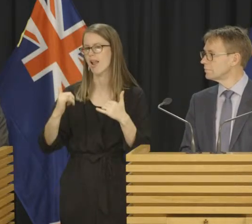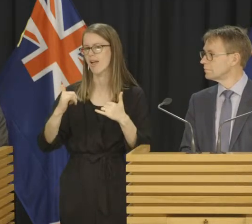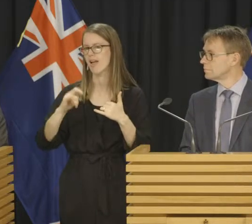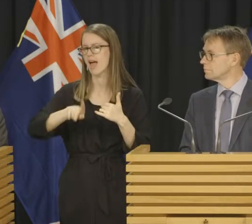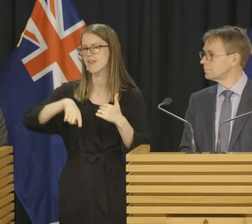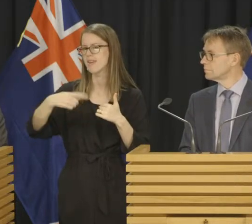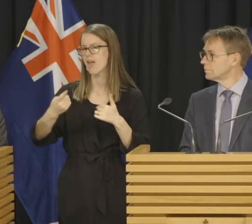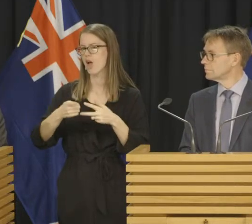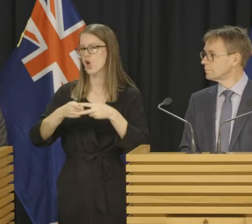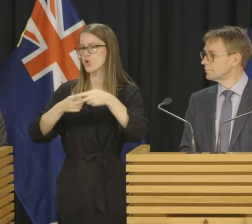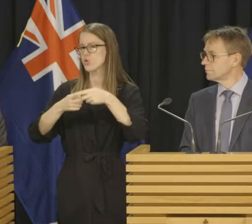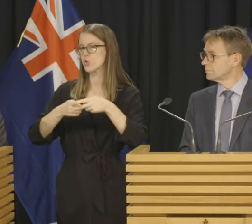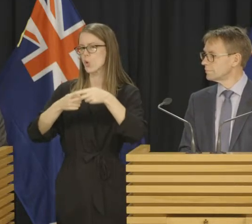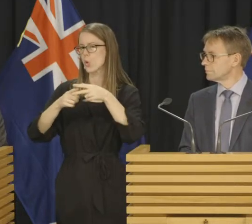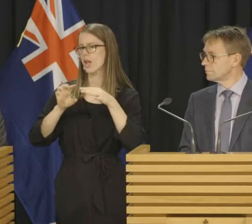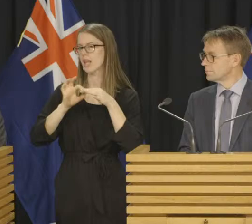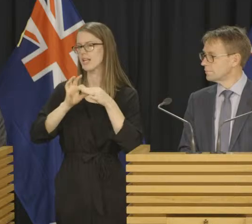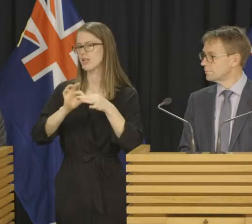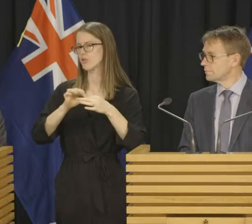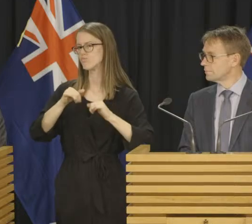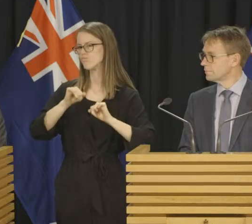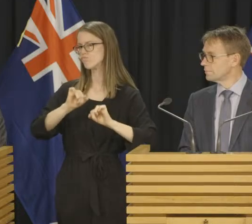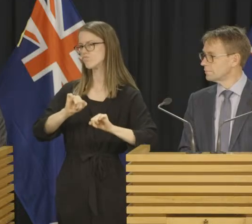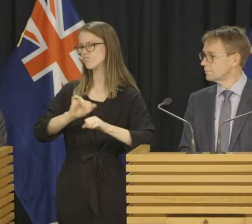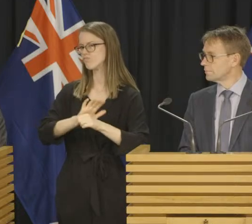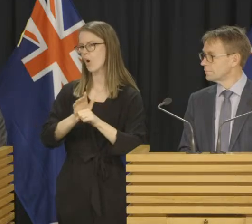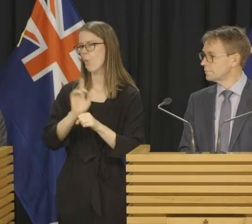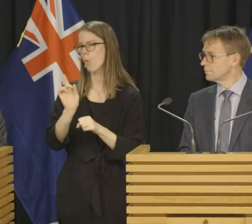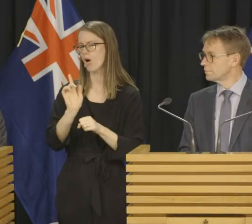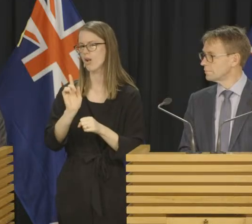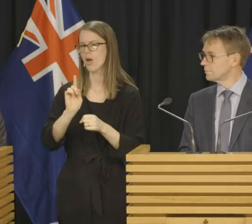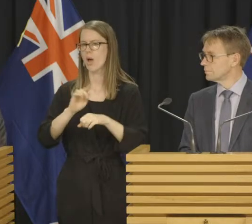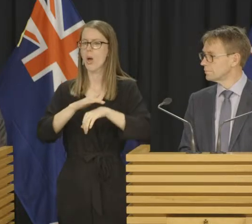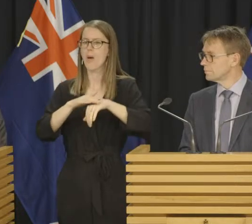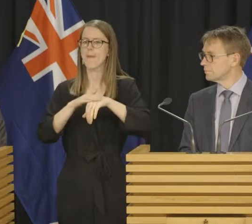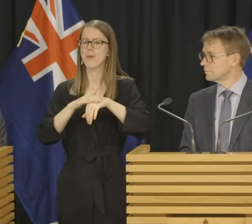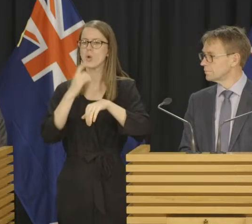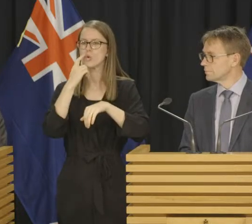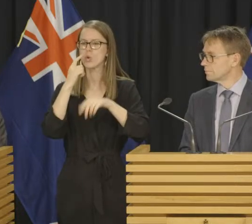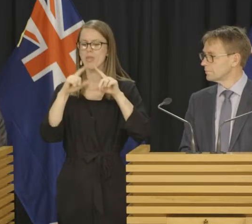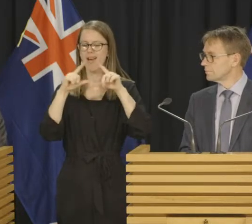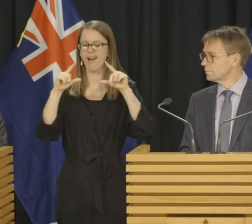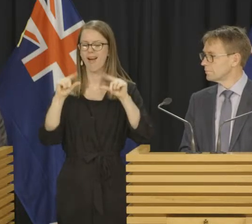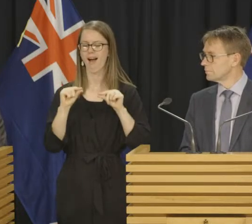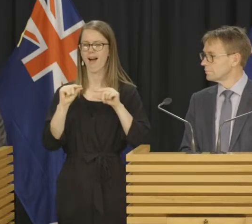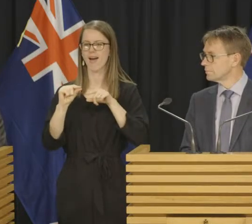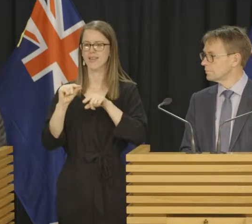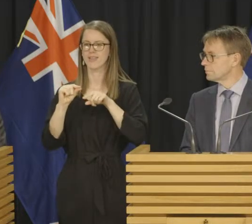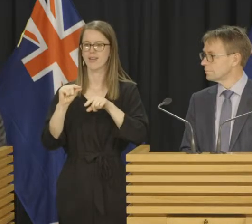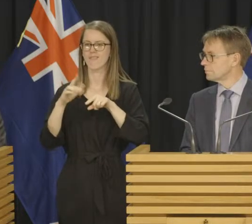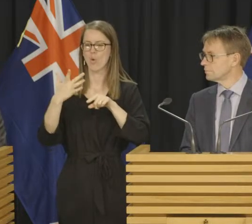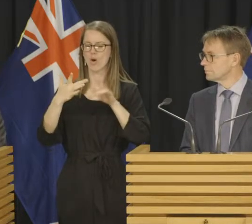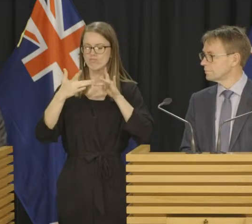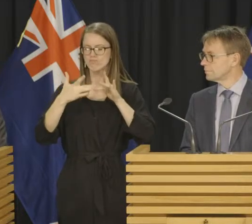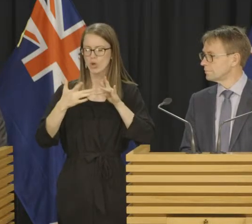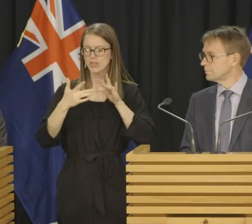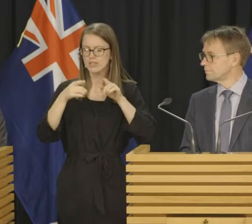tool in our COVID-19 toolbox, the Bluetooth-enabled COVID card contact tracing